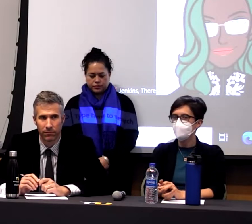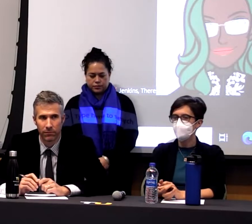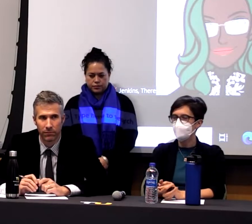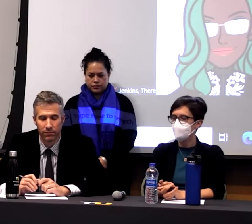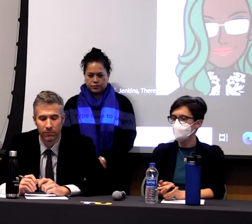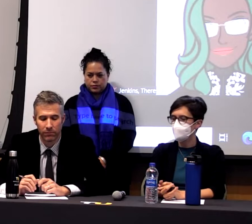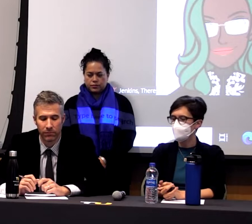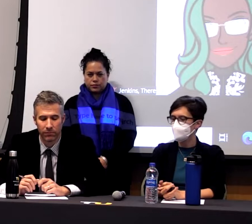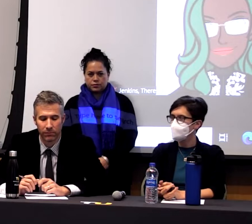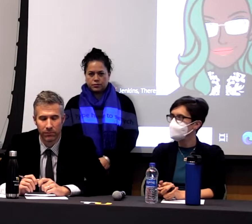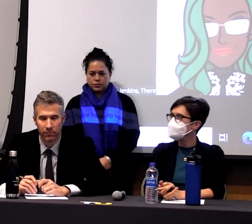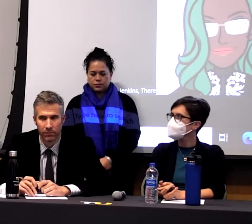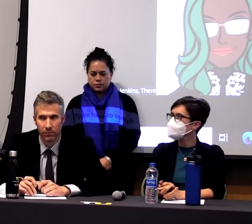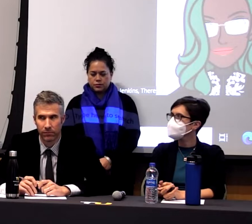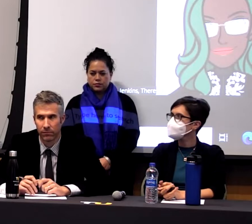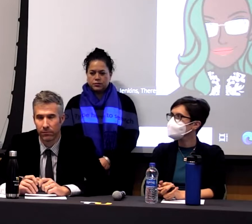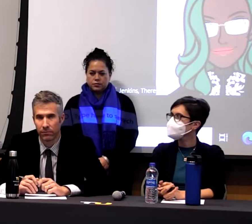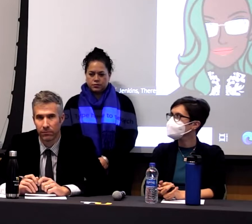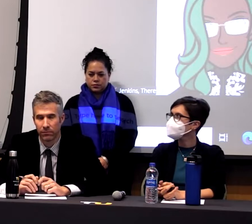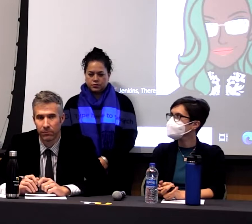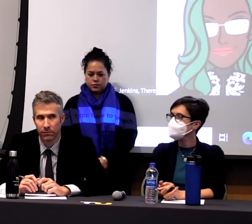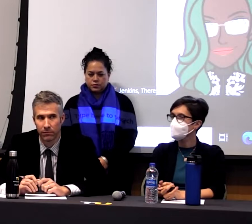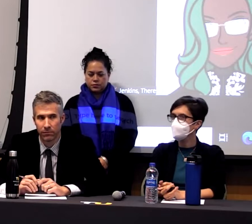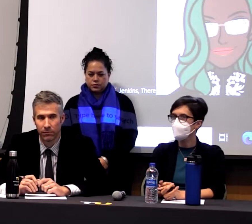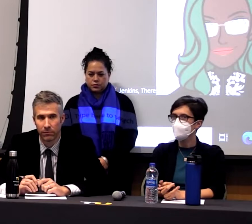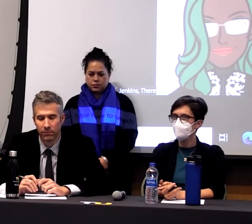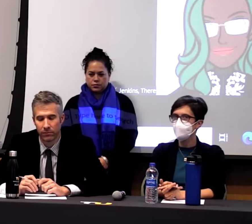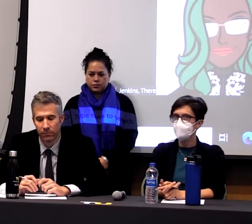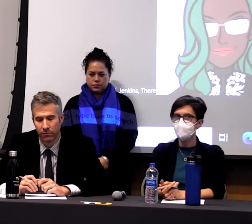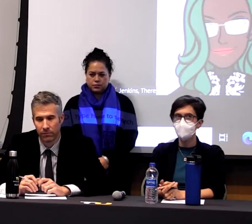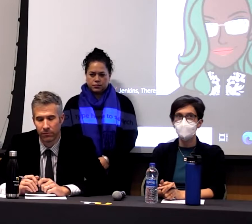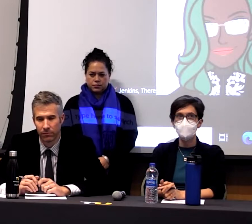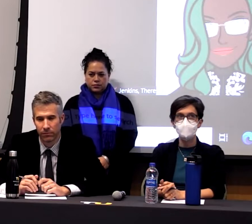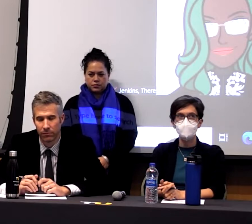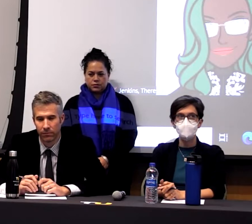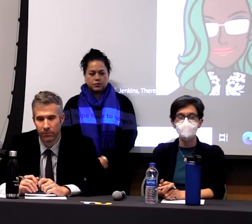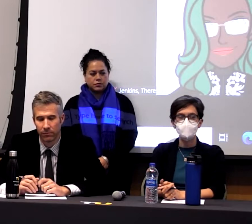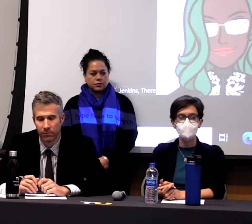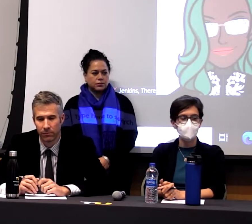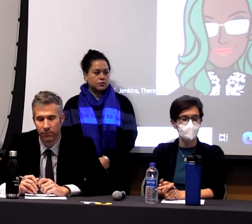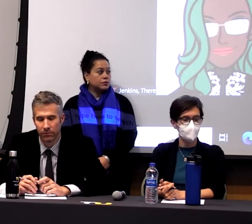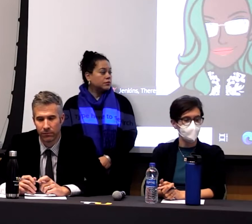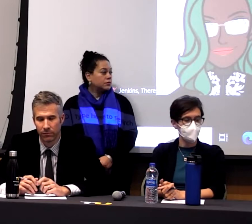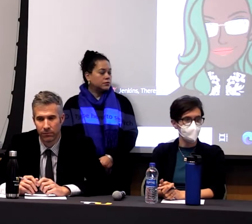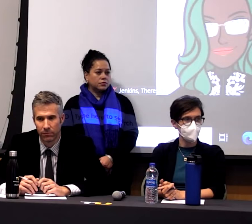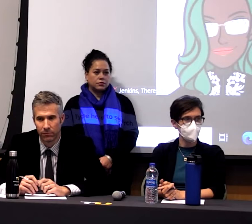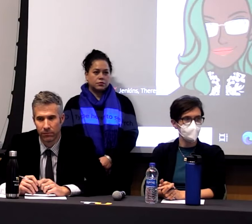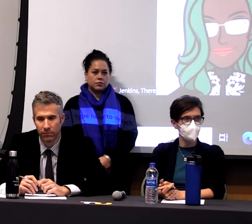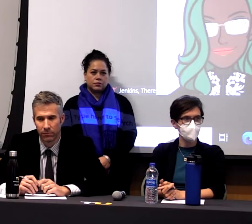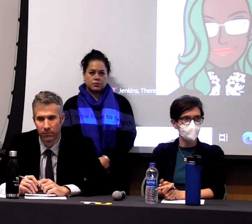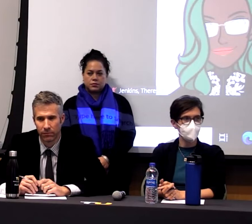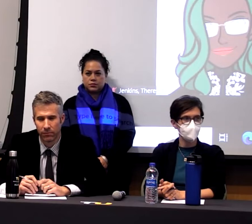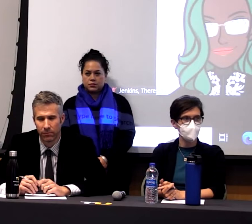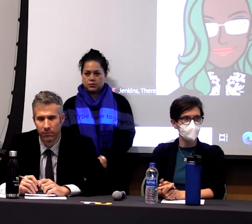educate individuals like yourselves who are knowledgeable, practical, critical thinkers, and engaged in